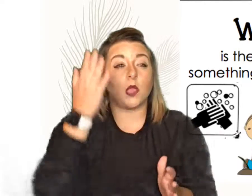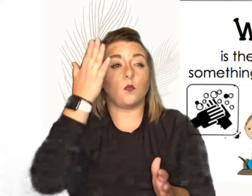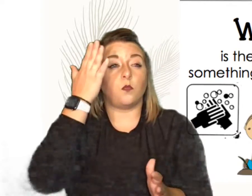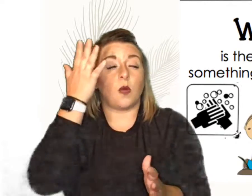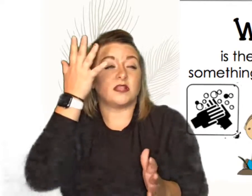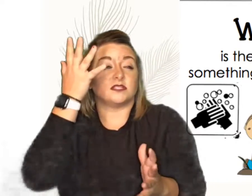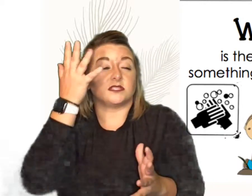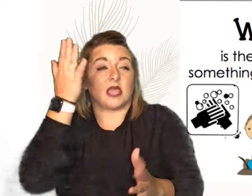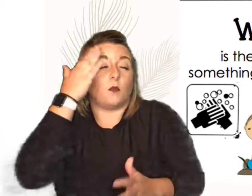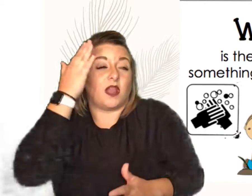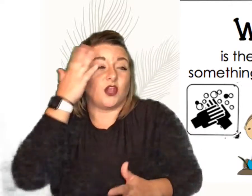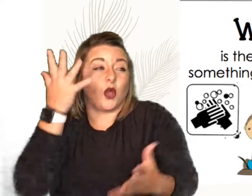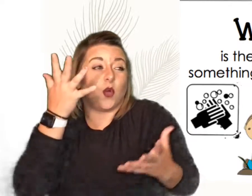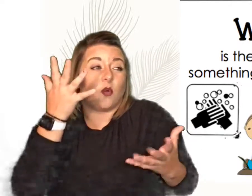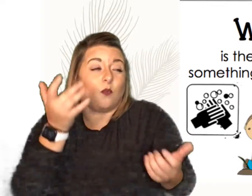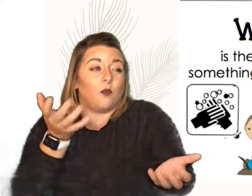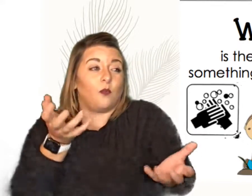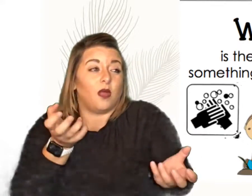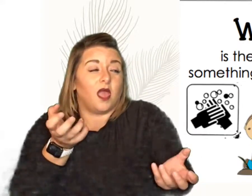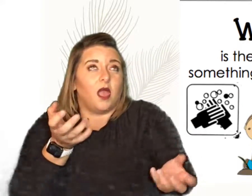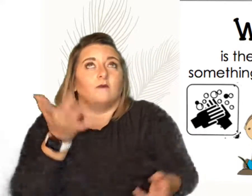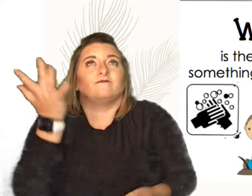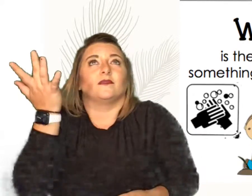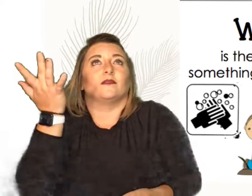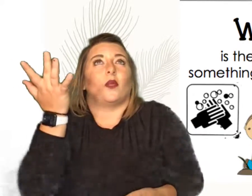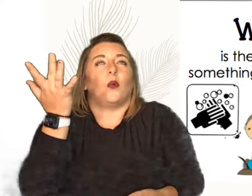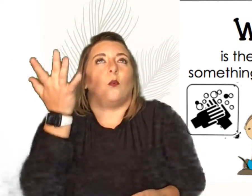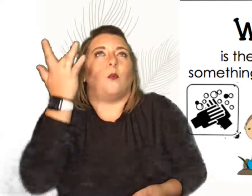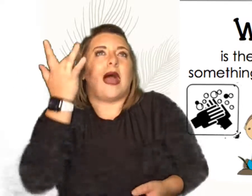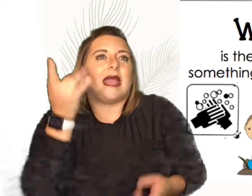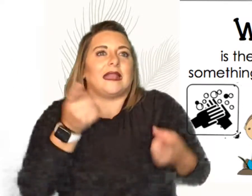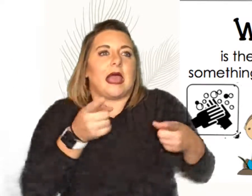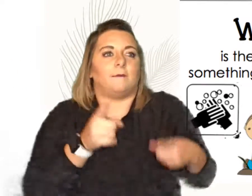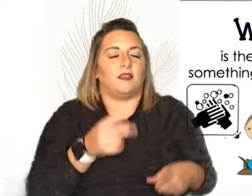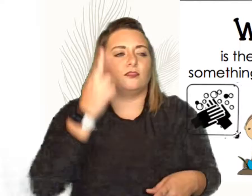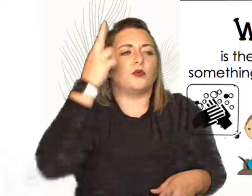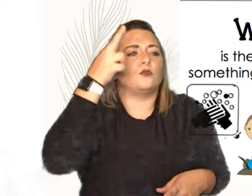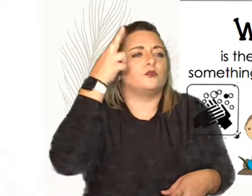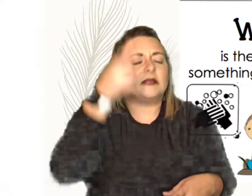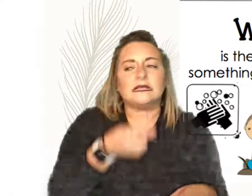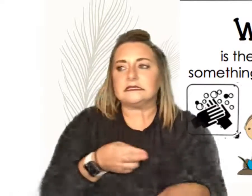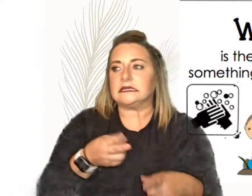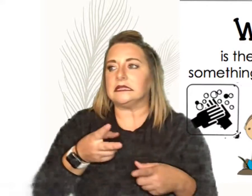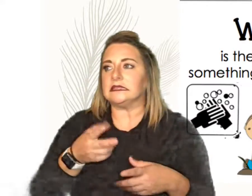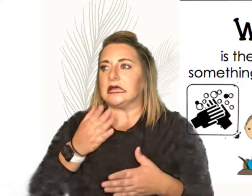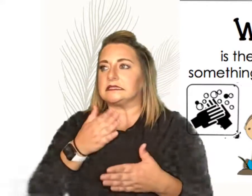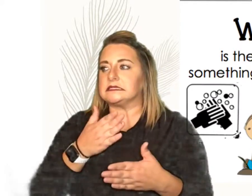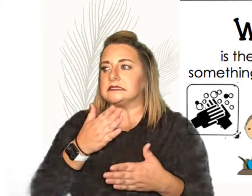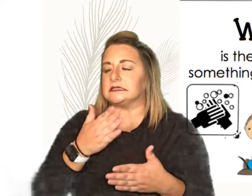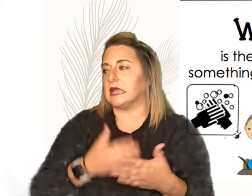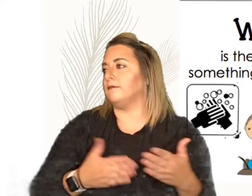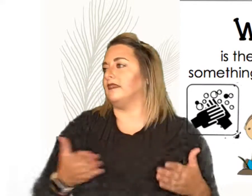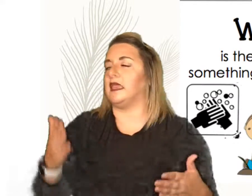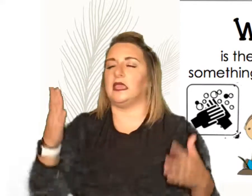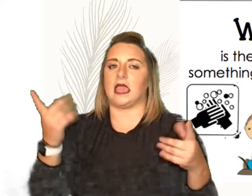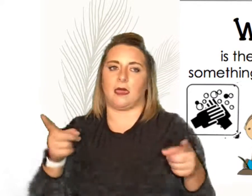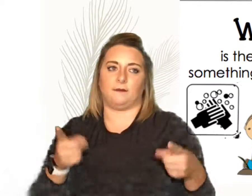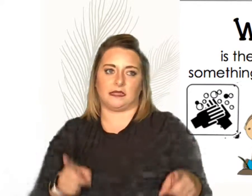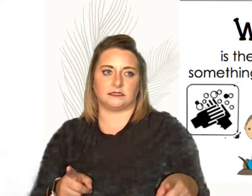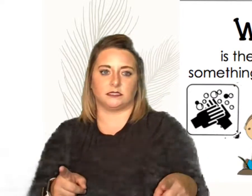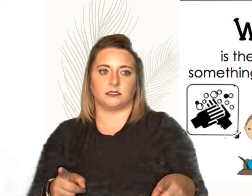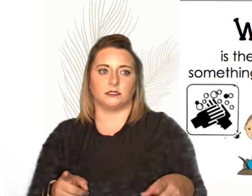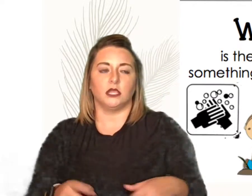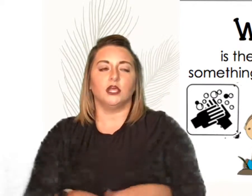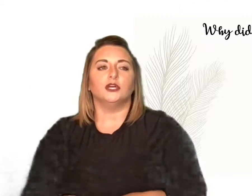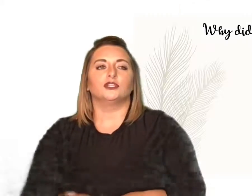means that they want to know why it happened, the reason that something